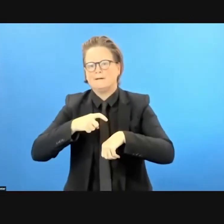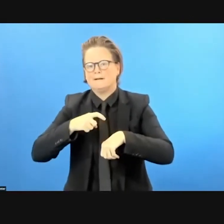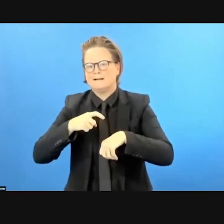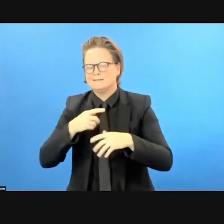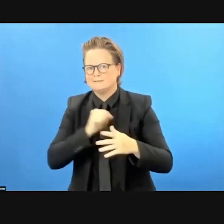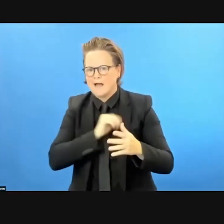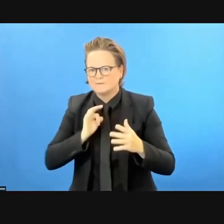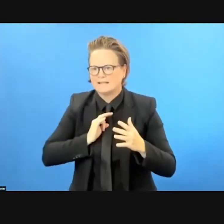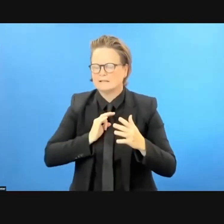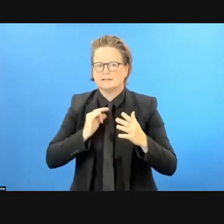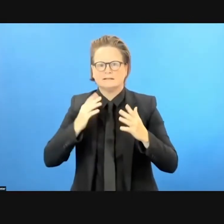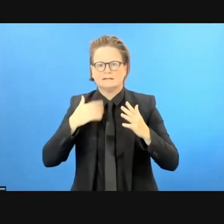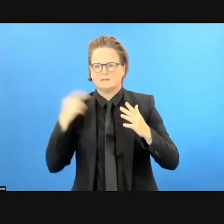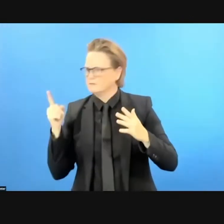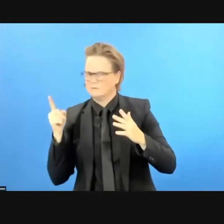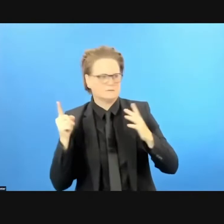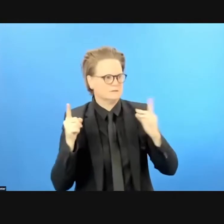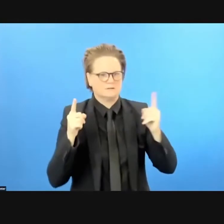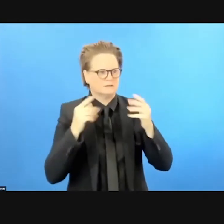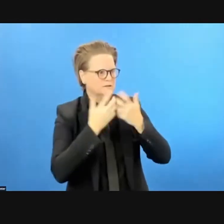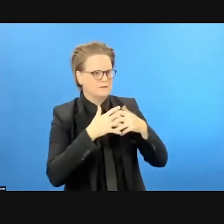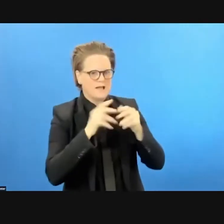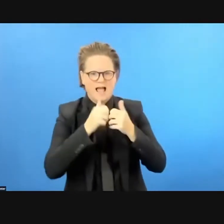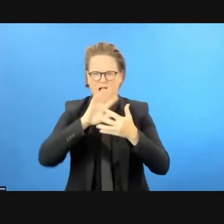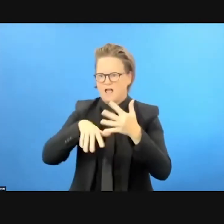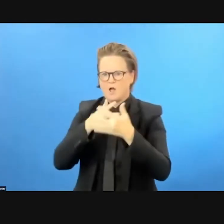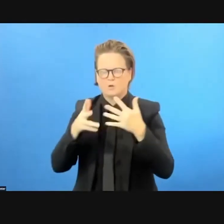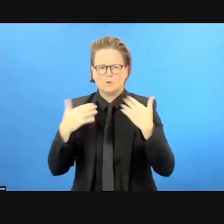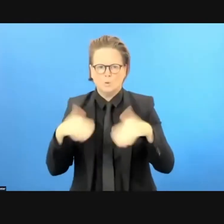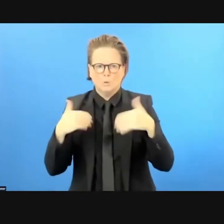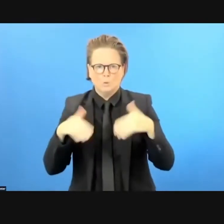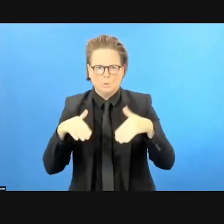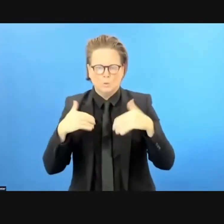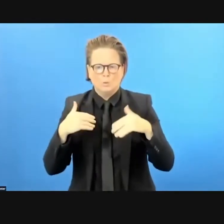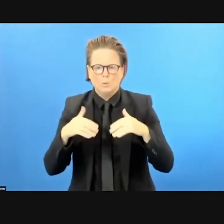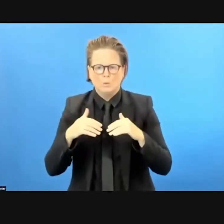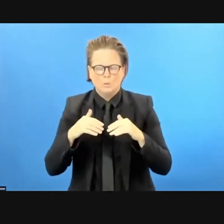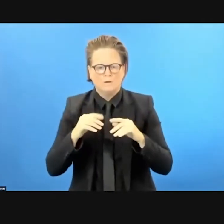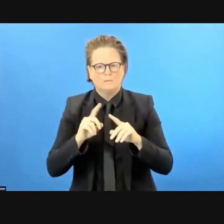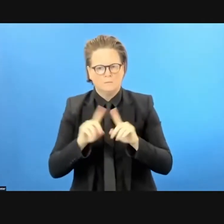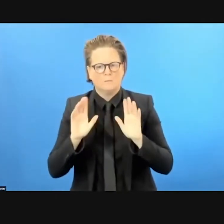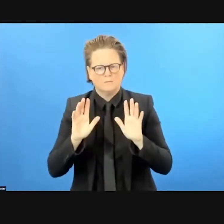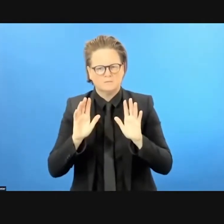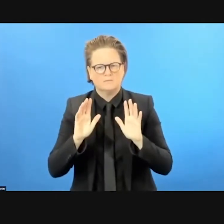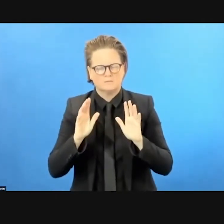it won't be as quick as being able to get to a vaccine site. So where there are barriers that we can